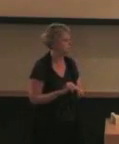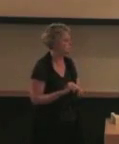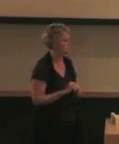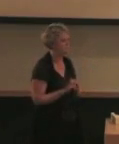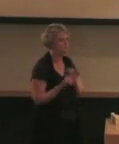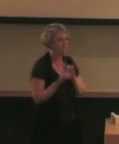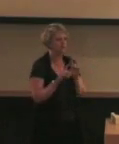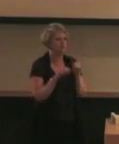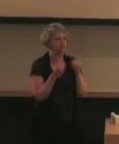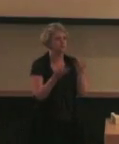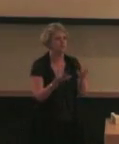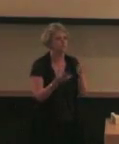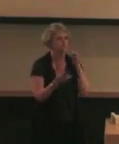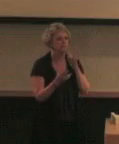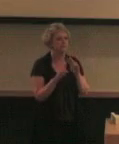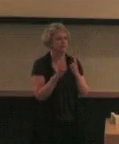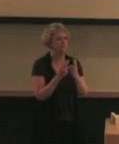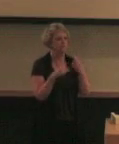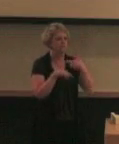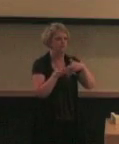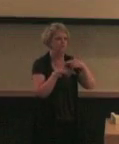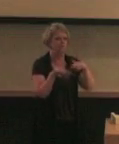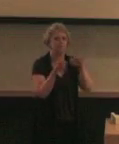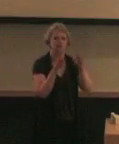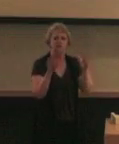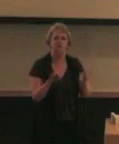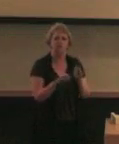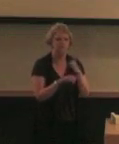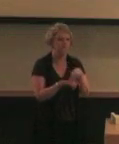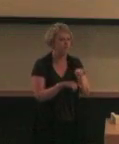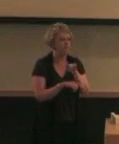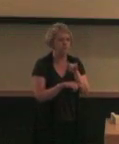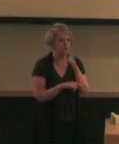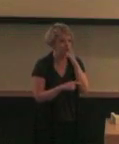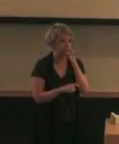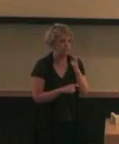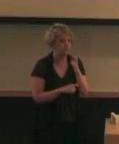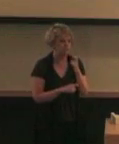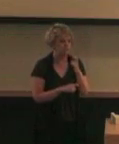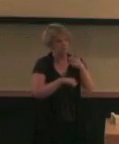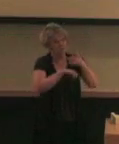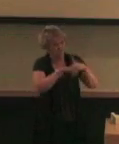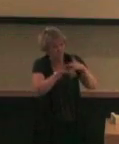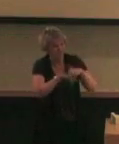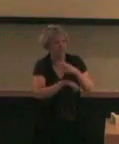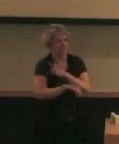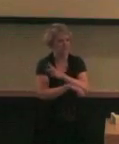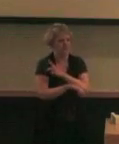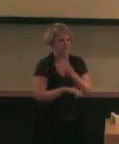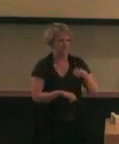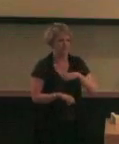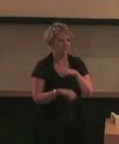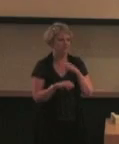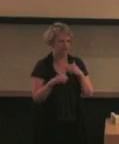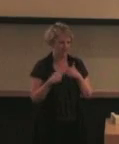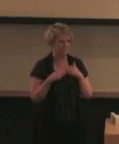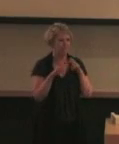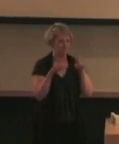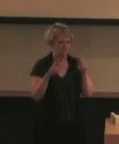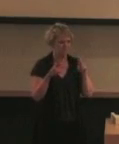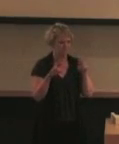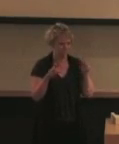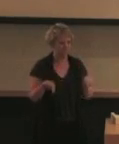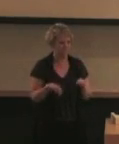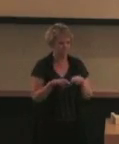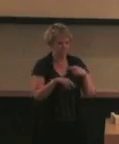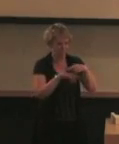It also provides a deaf unit referral form for those of you that may be interested in actually referring patients to us. Bear in mind